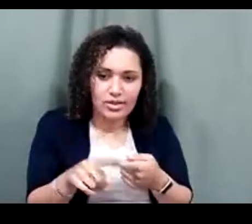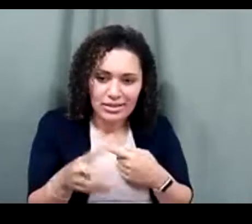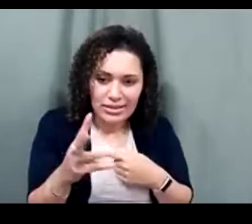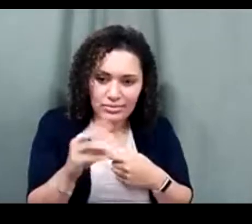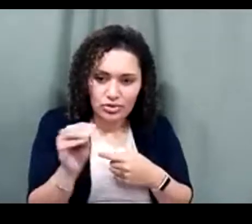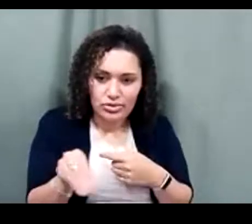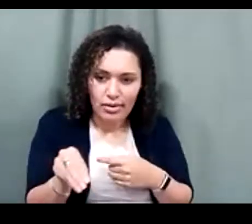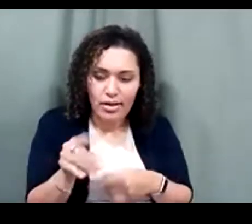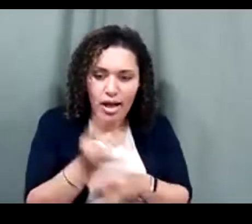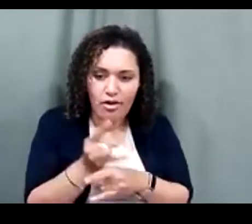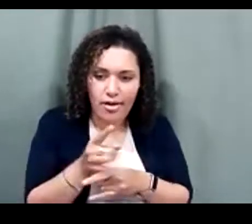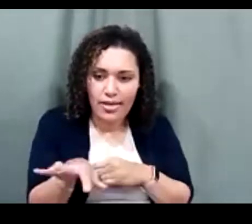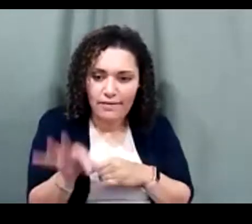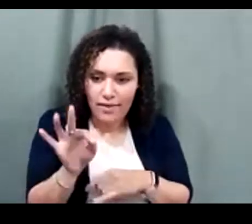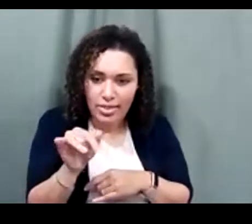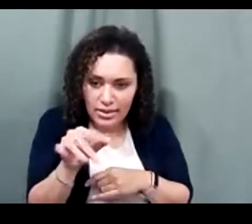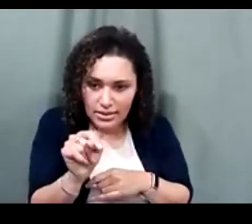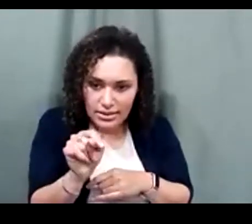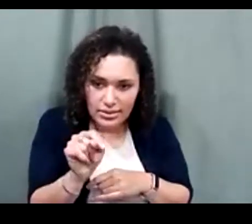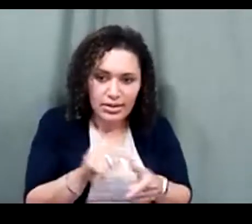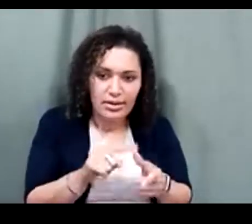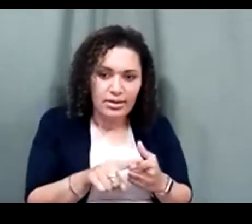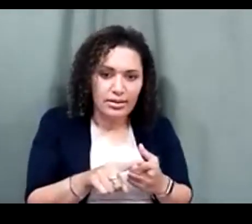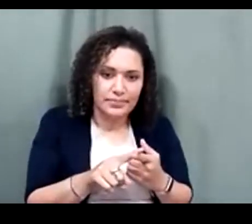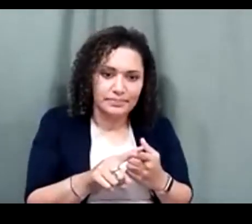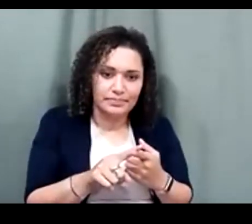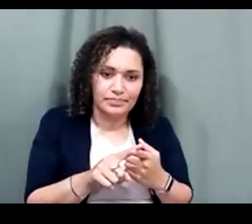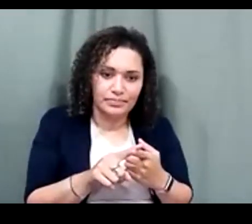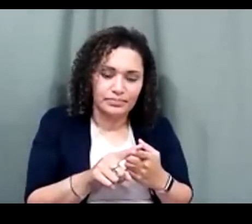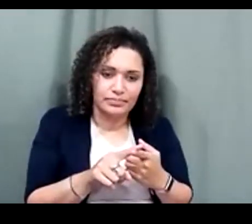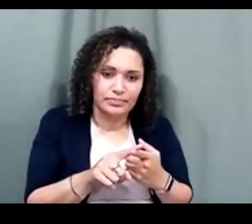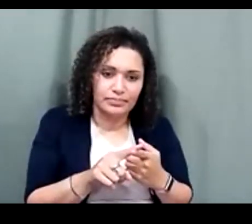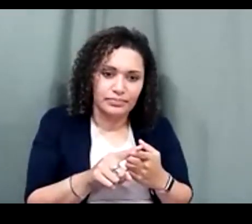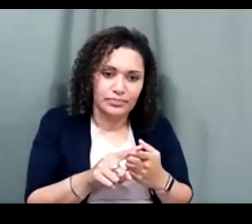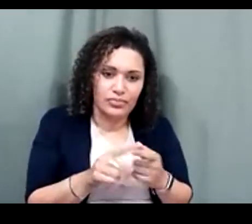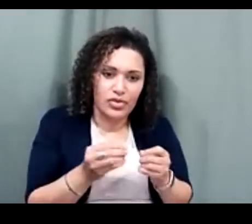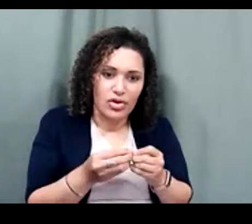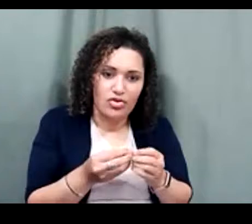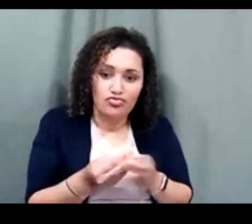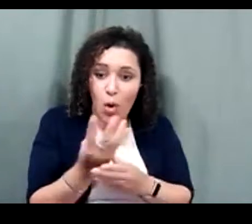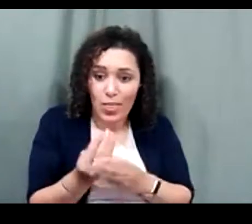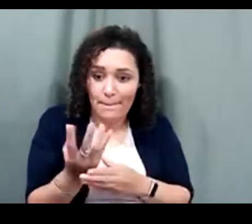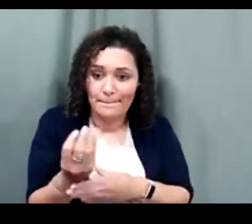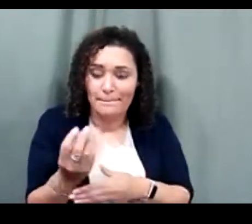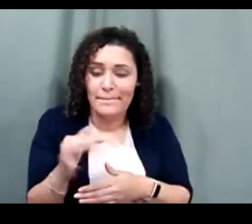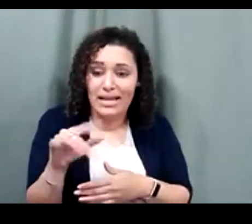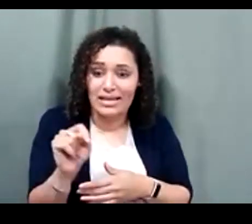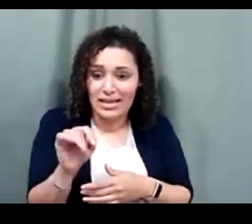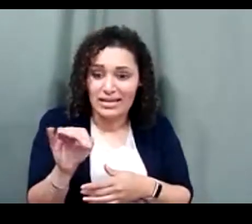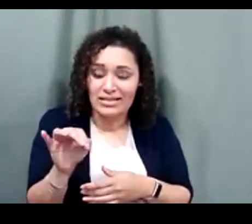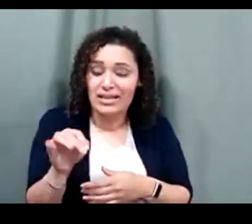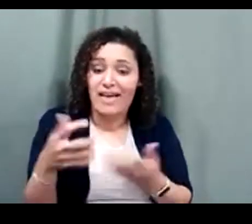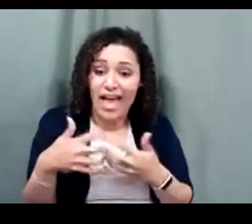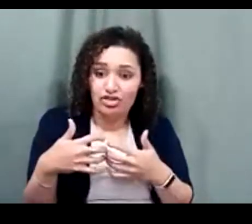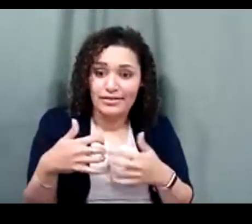go in and they find those yeast and they basically regrow them in a yeast factory and grow more